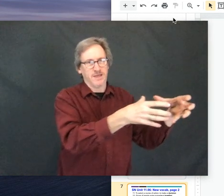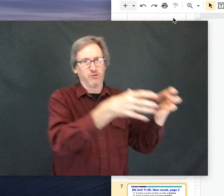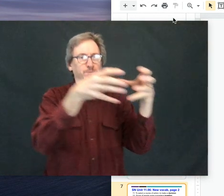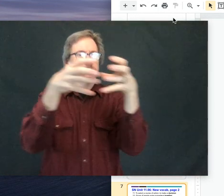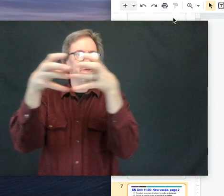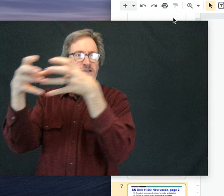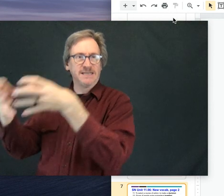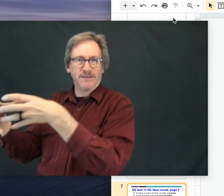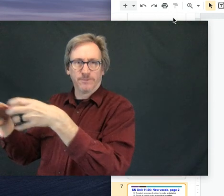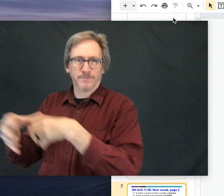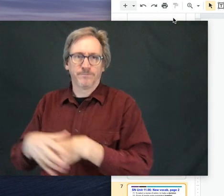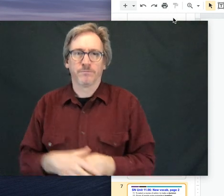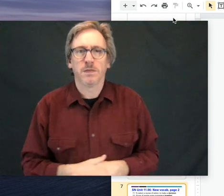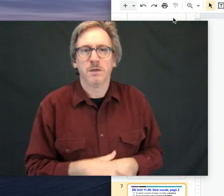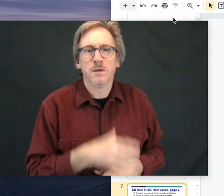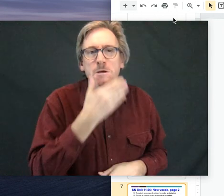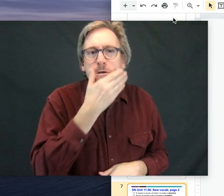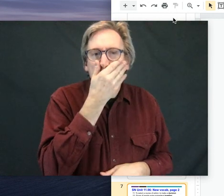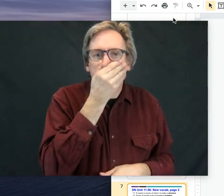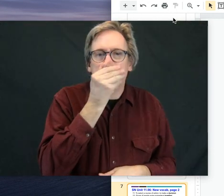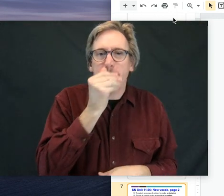So that group is moving together.